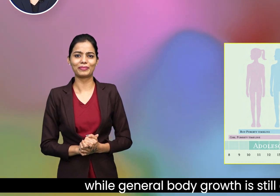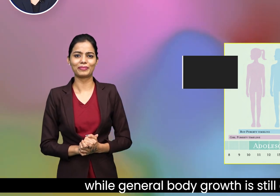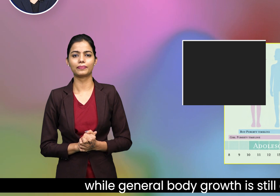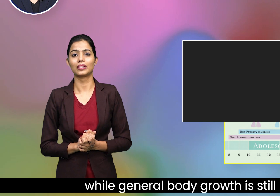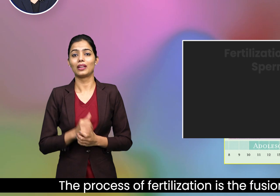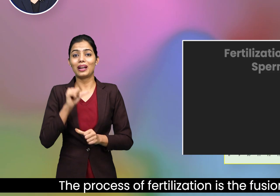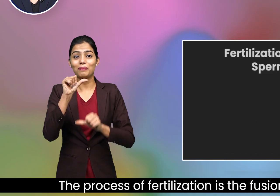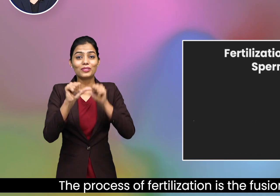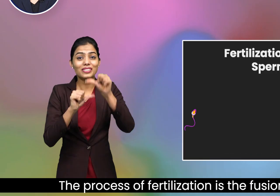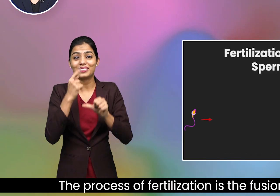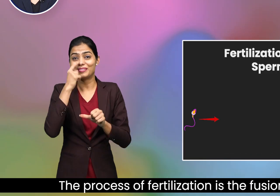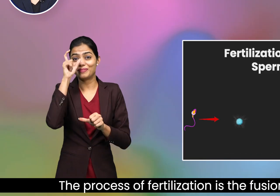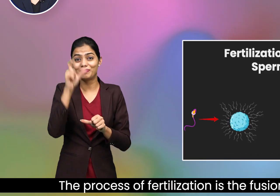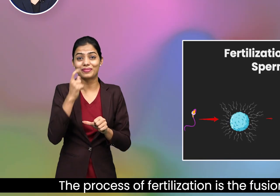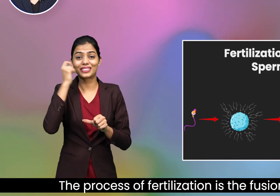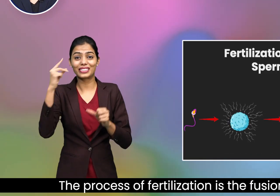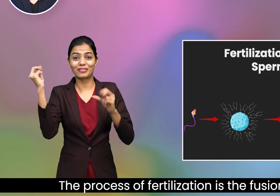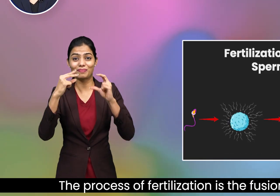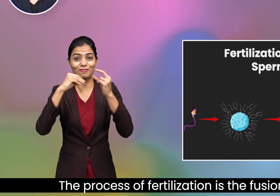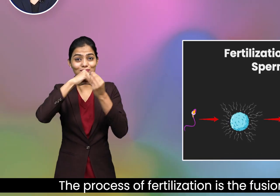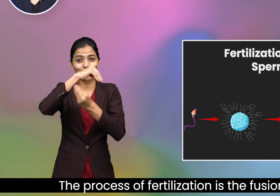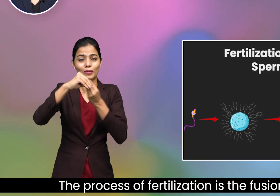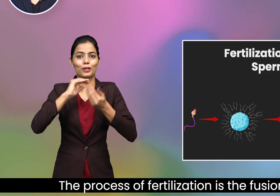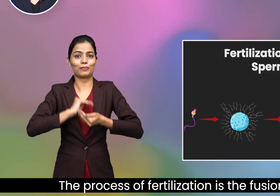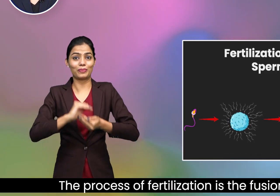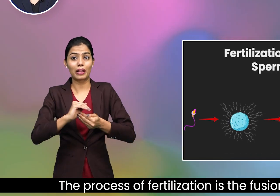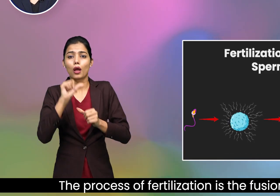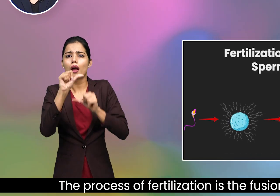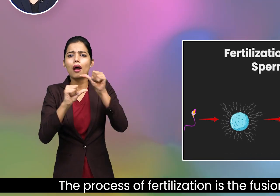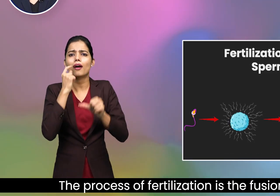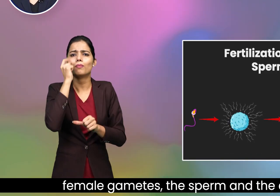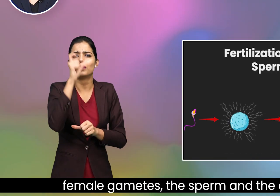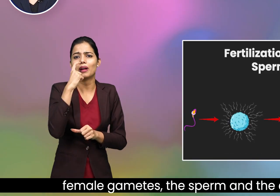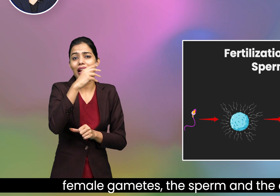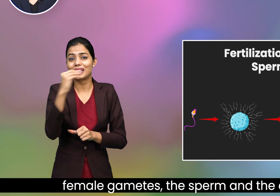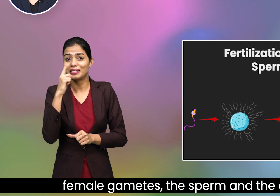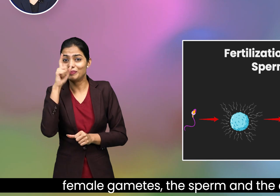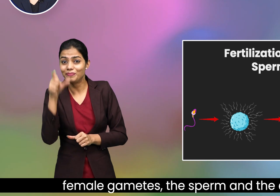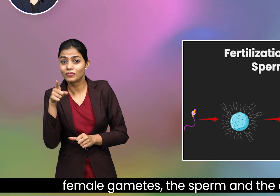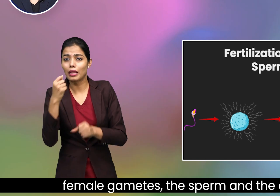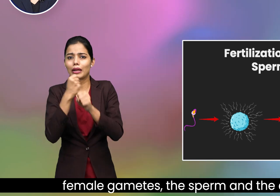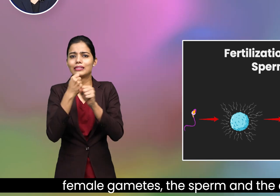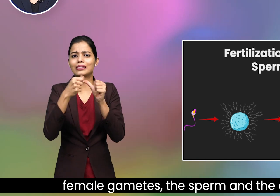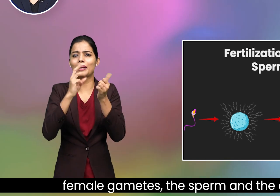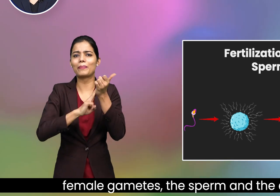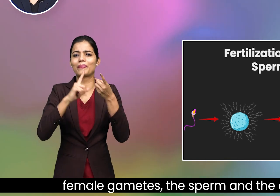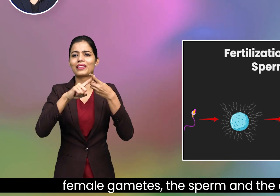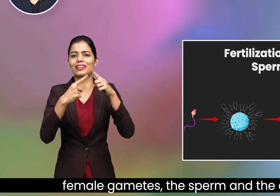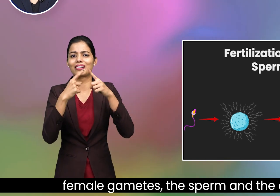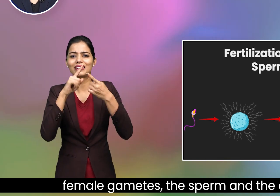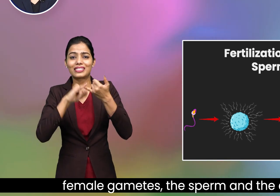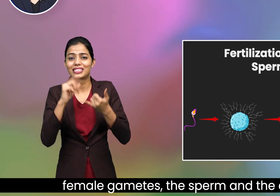on. The process of fertilization is the fission of male and female gametes, the